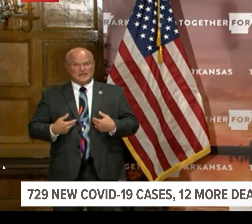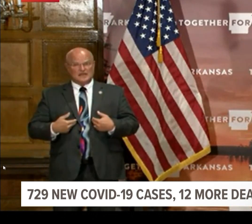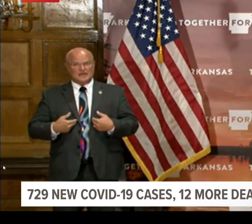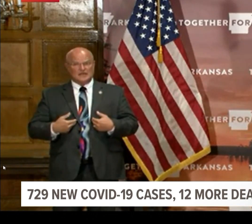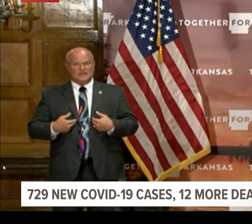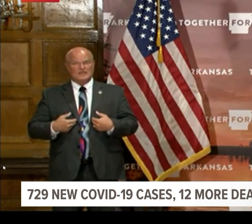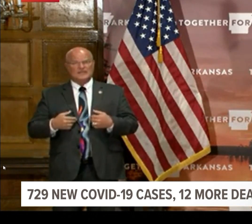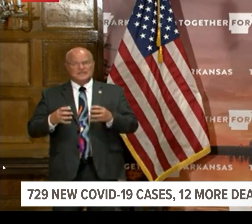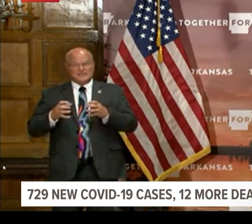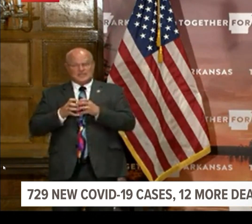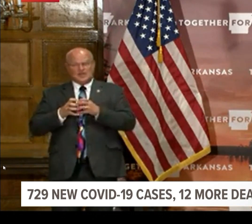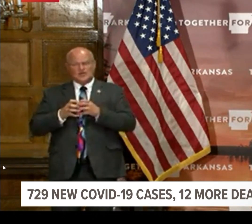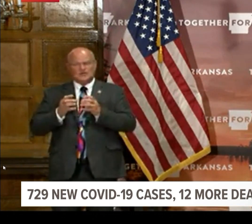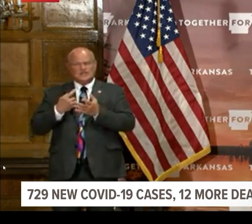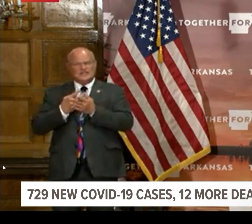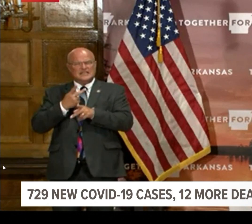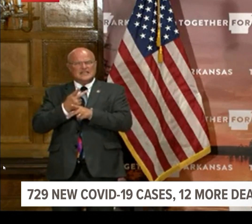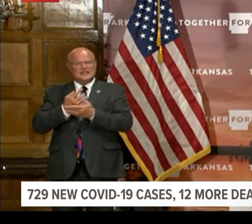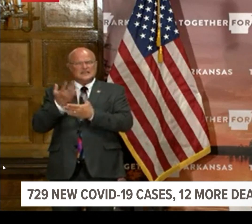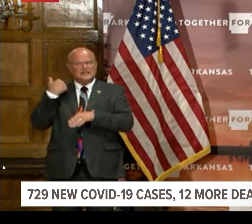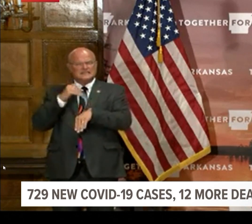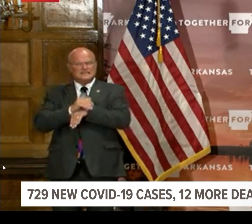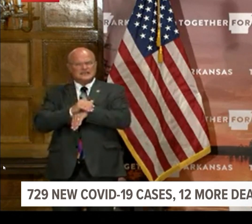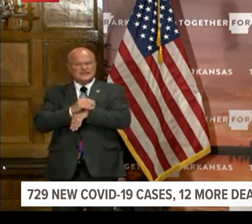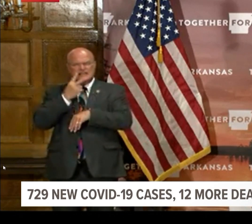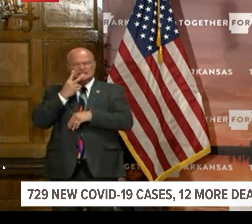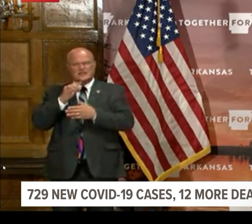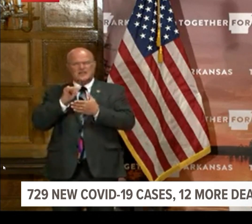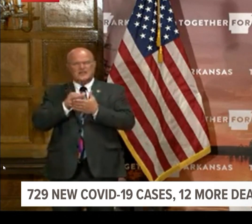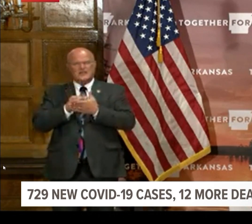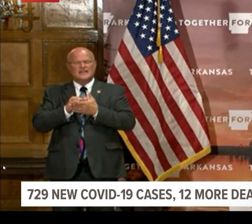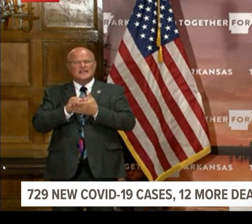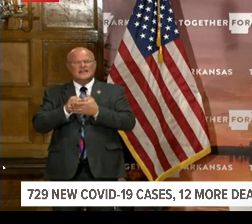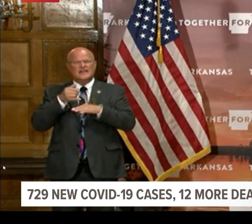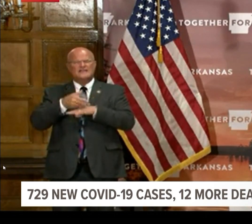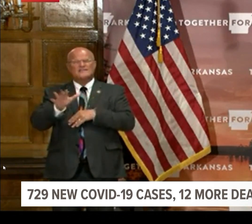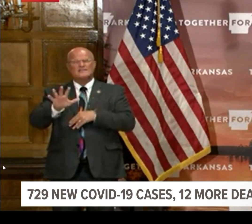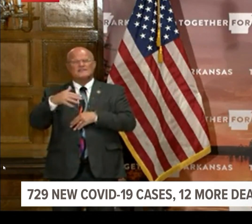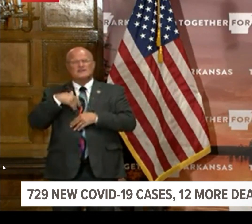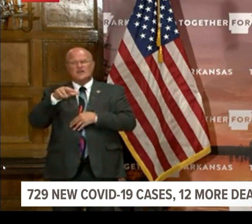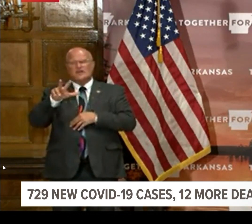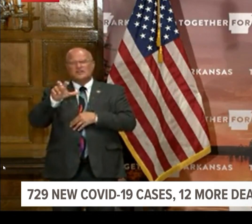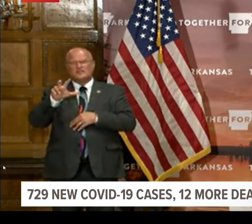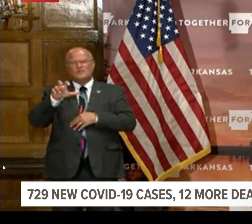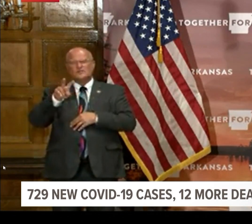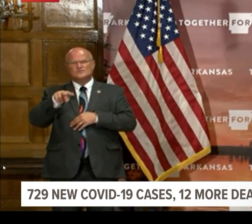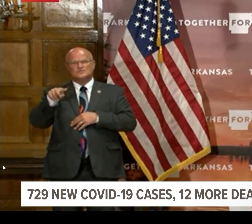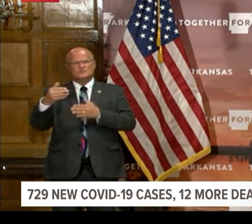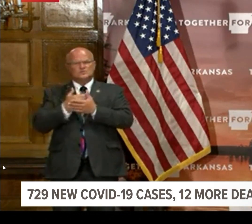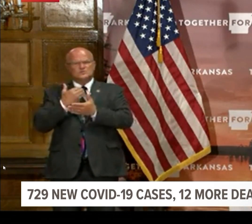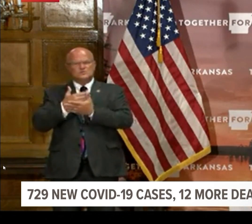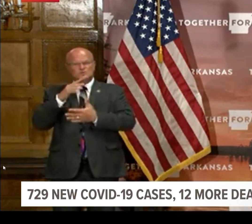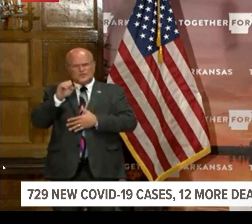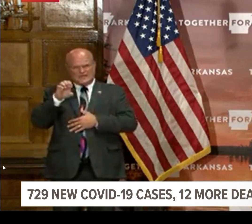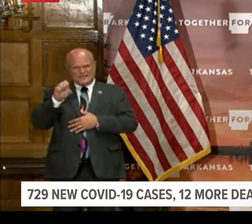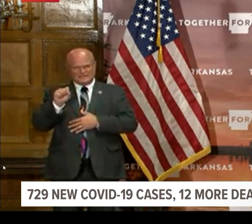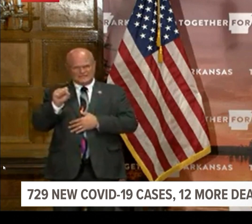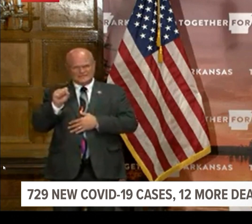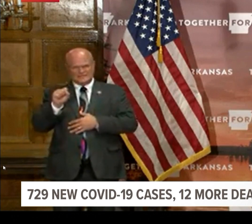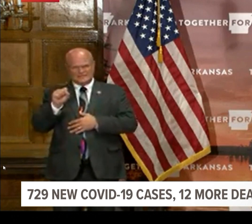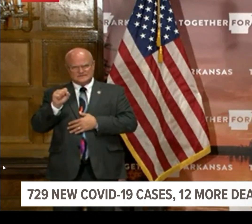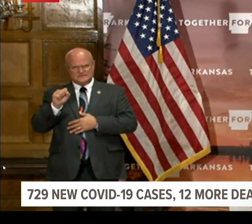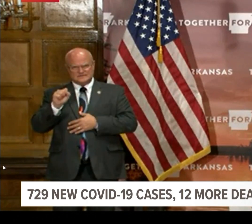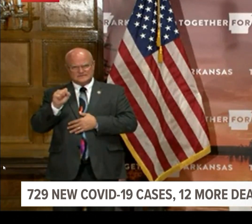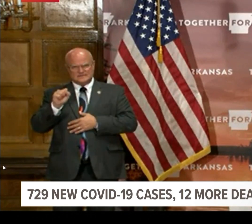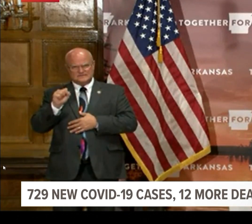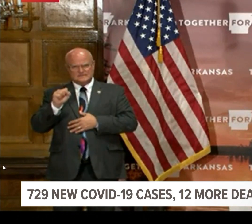care report last night. If I saw it correctly, and it came out after 5, had 322 new cases.